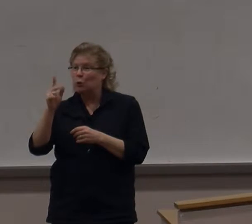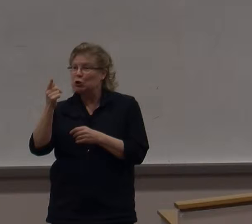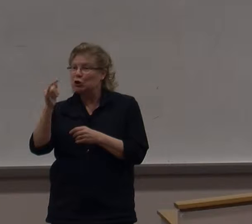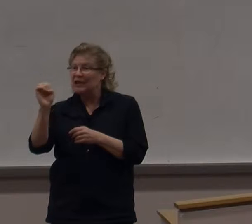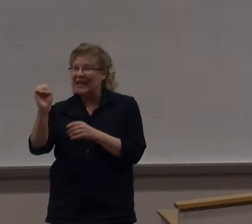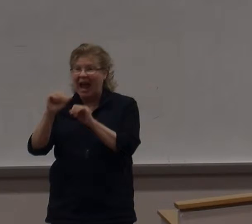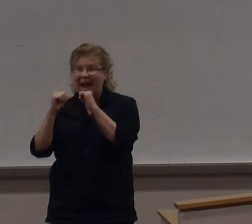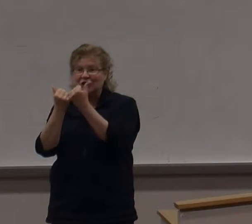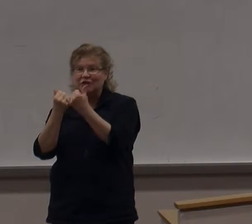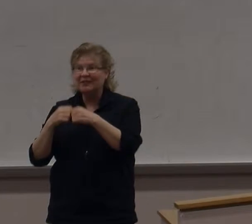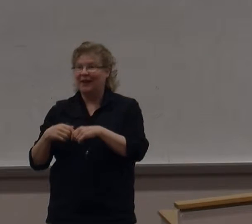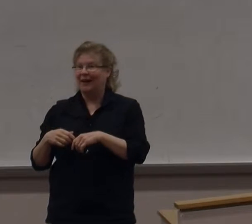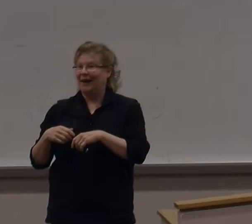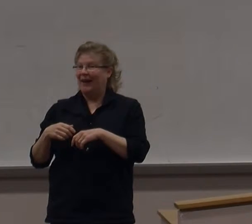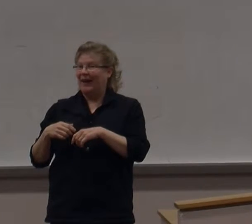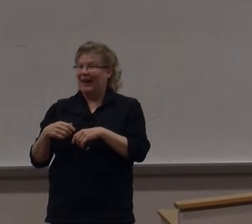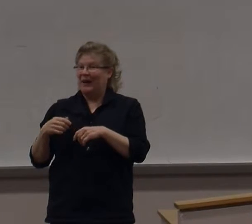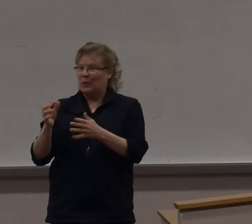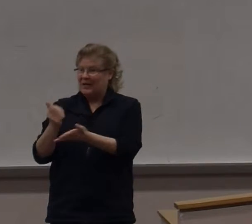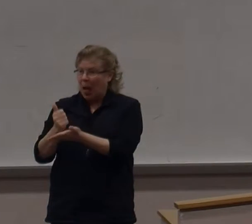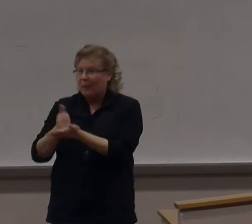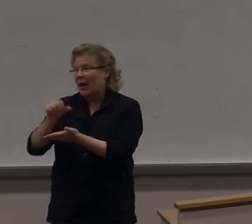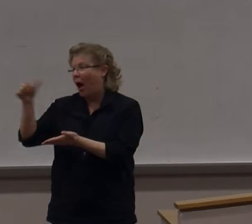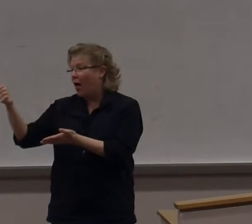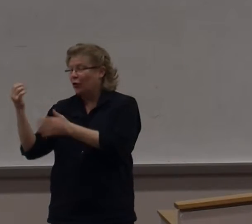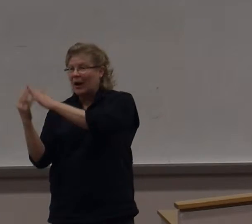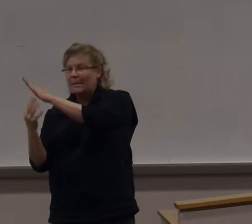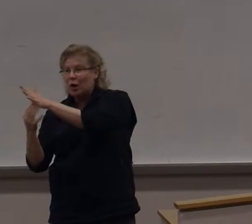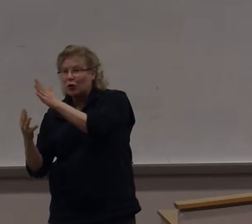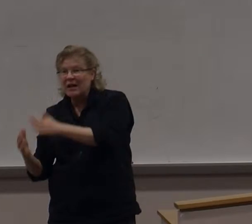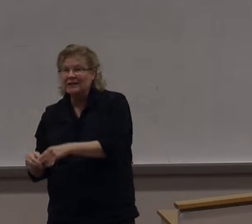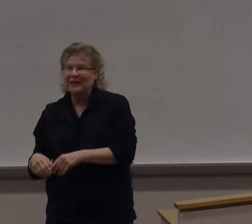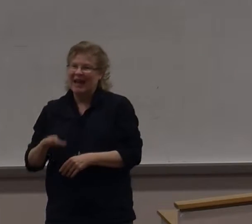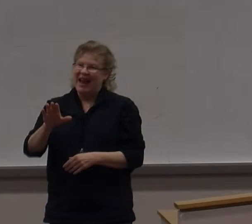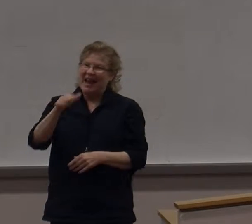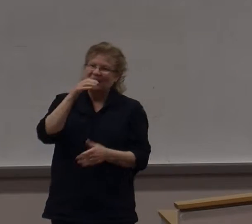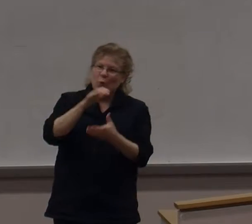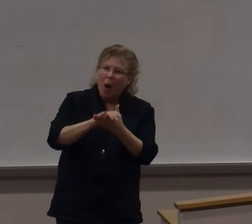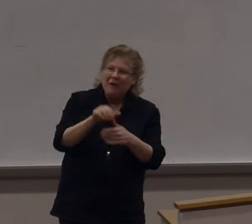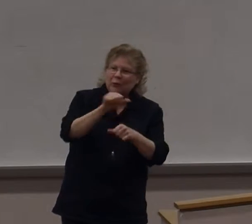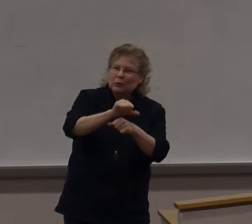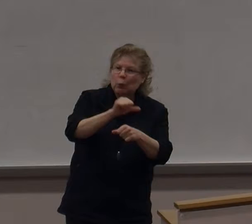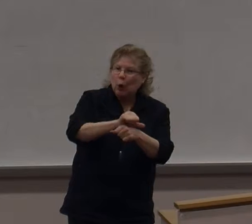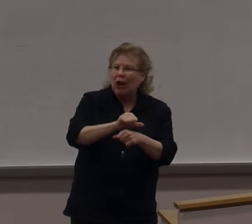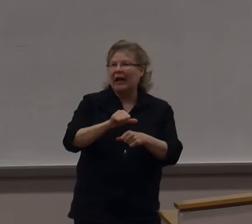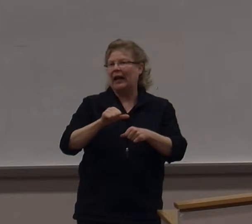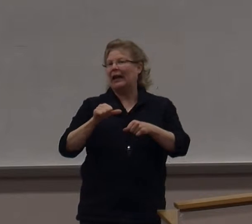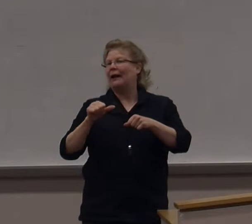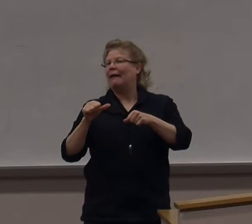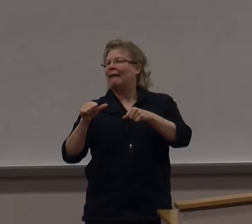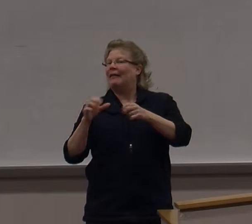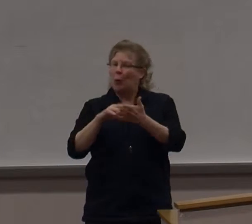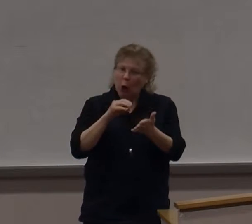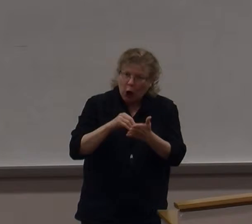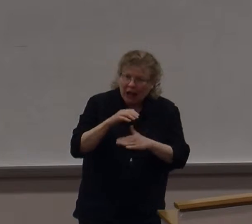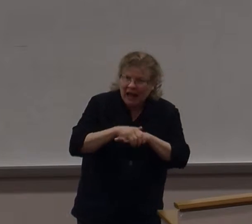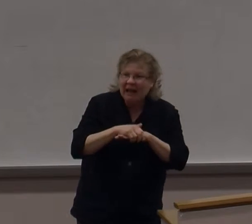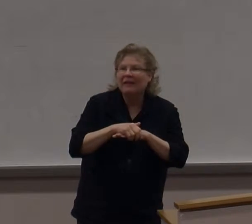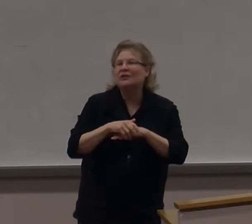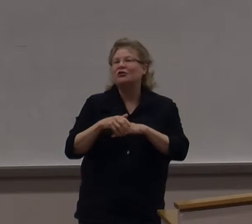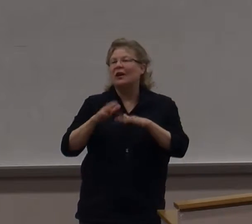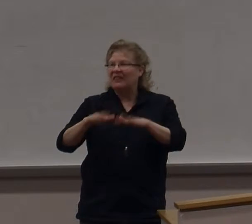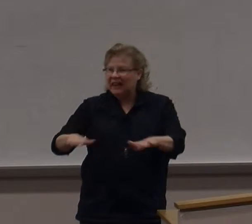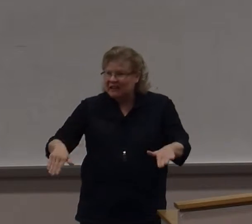His sisters and wife were working as quality control agents at a food processing company. They were learning English and learning how to